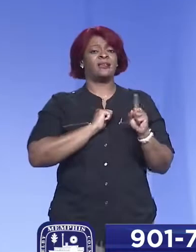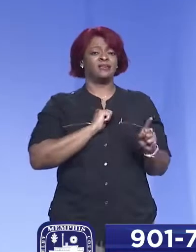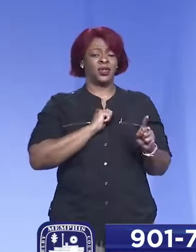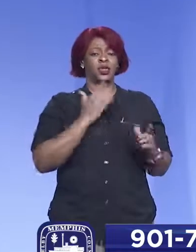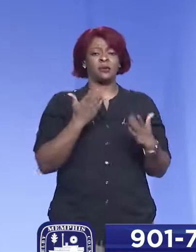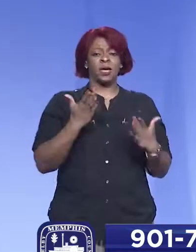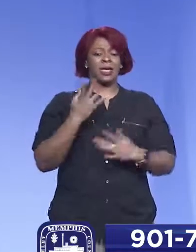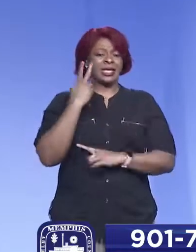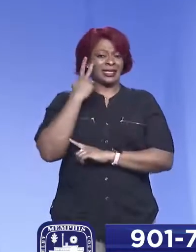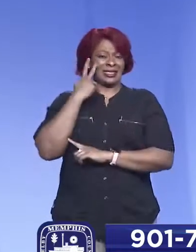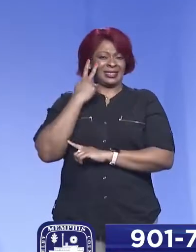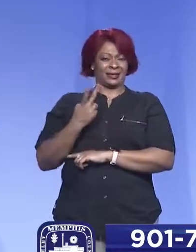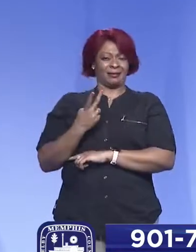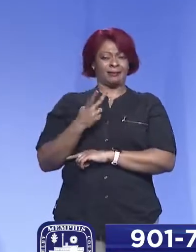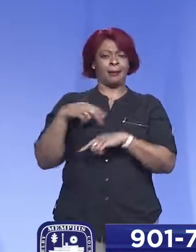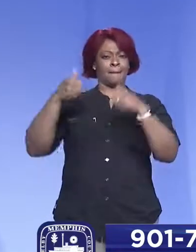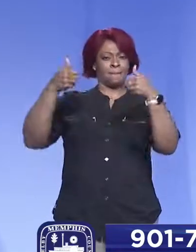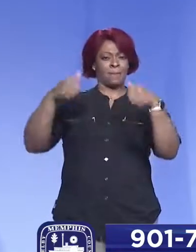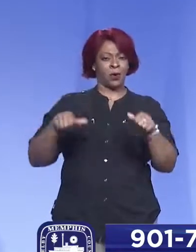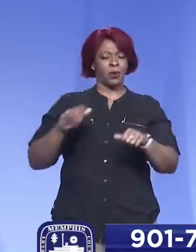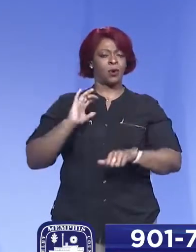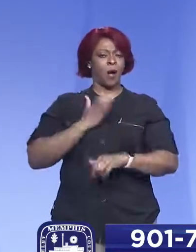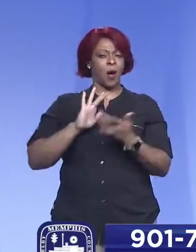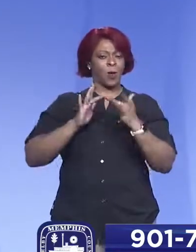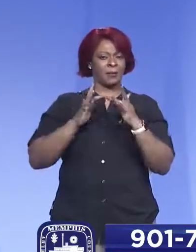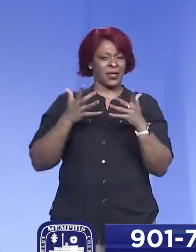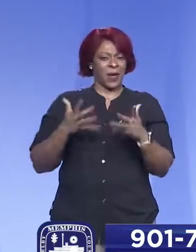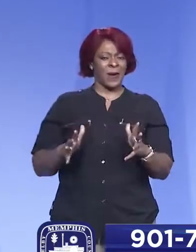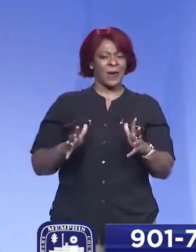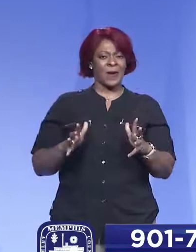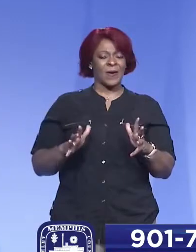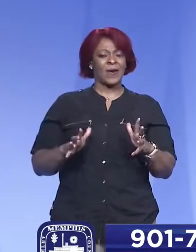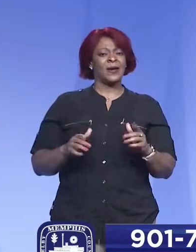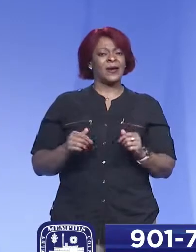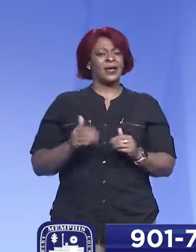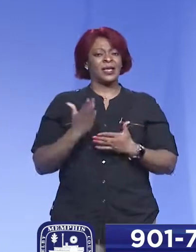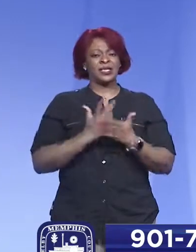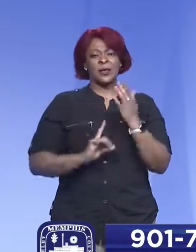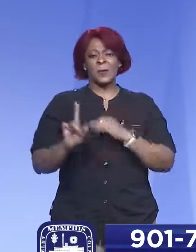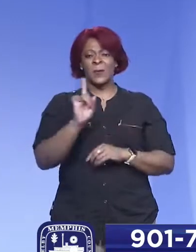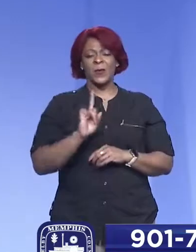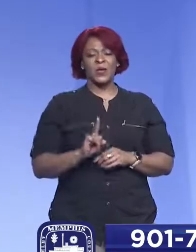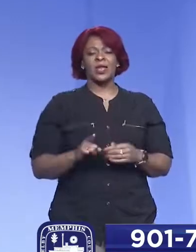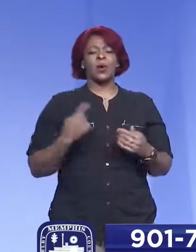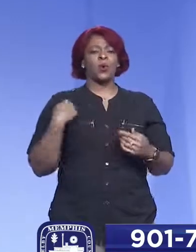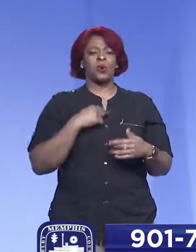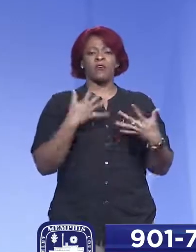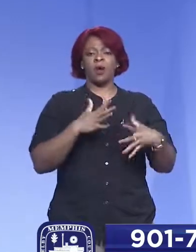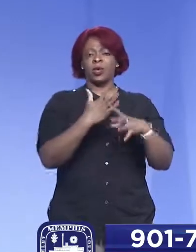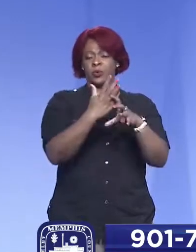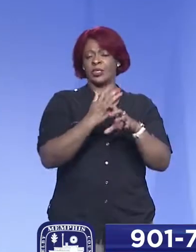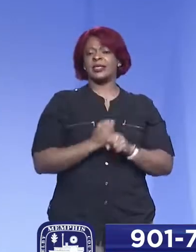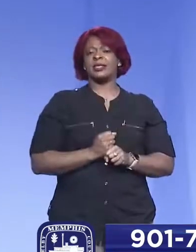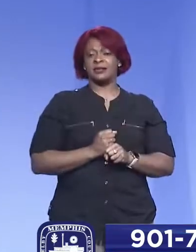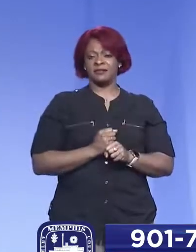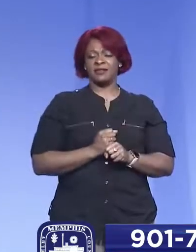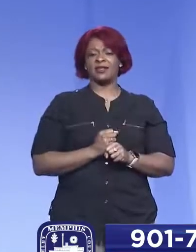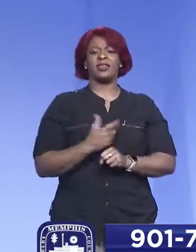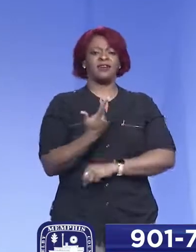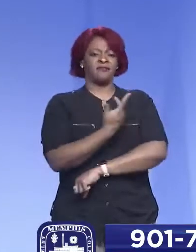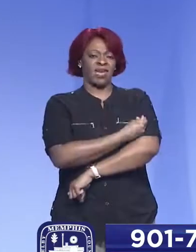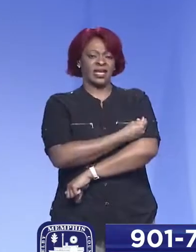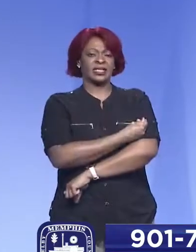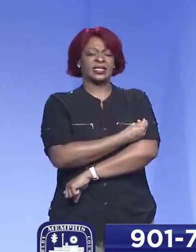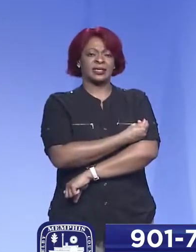you may have seen it posted on our website or somewhere, have received the